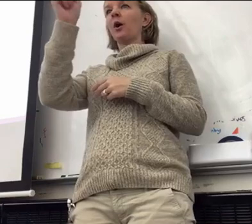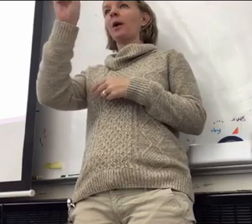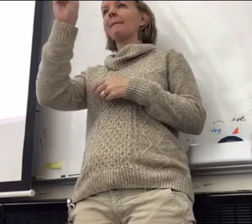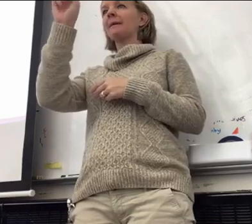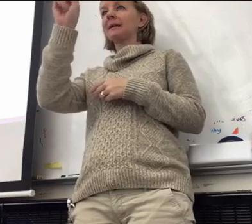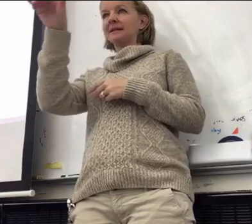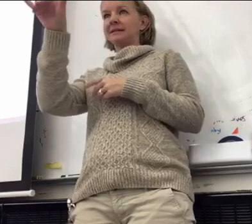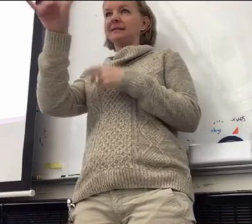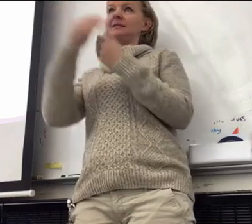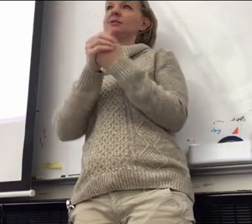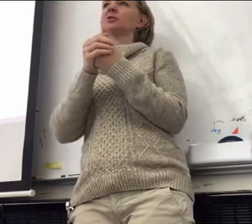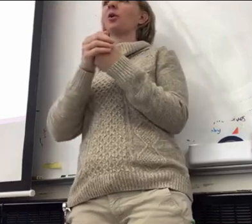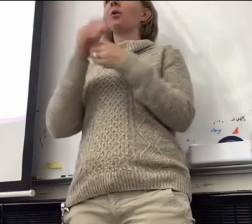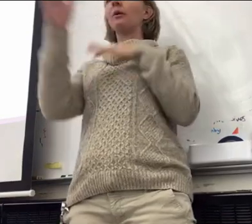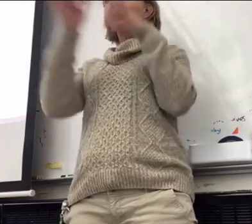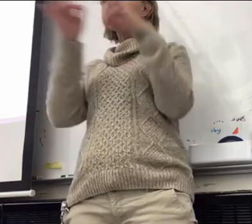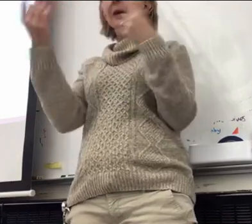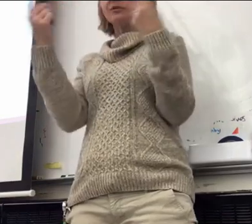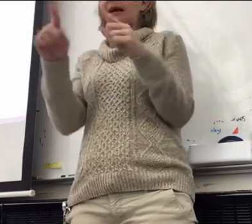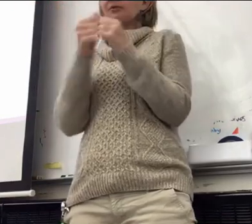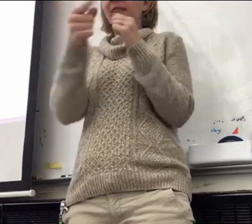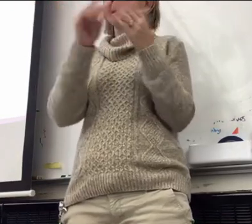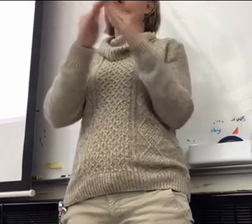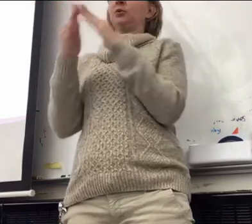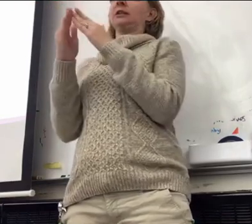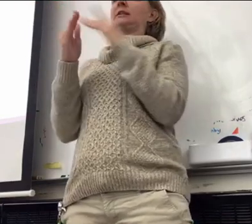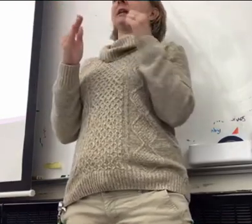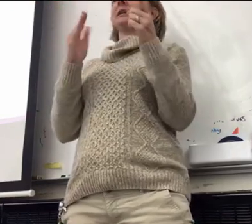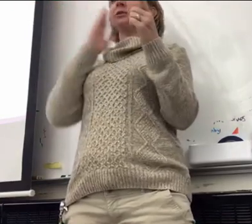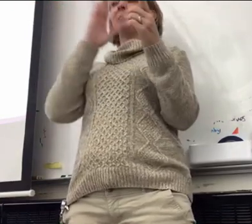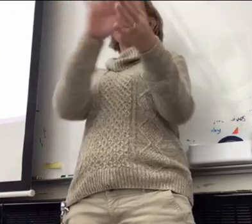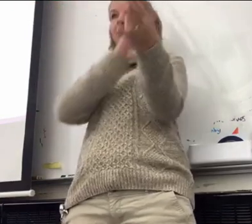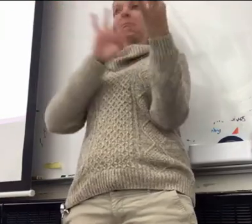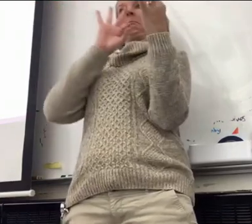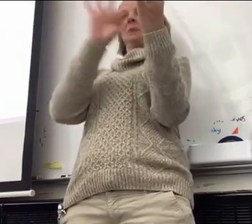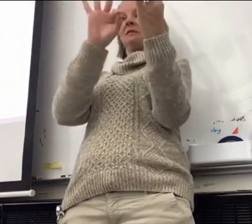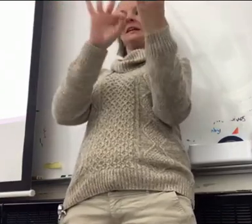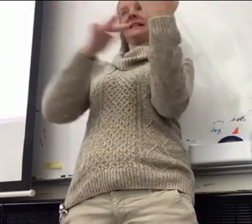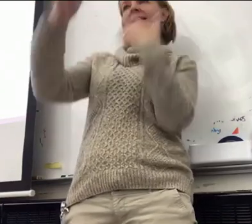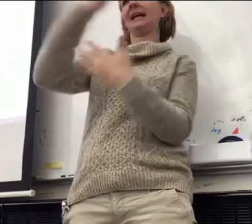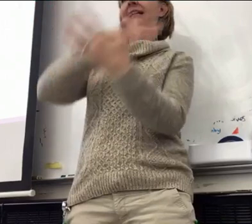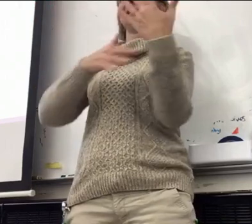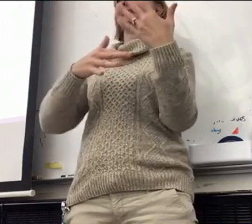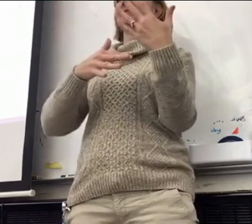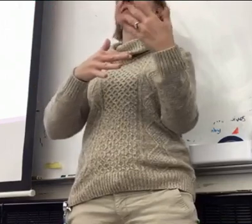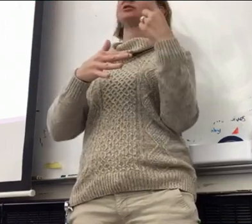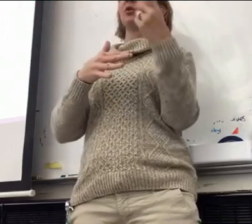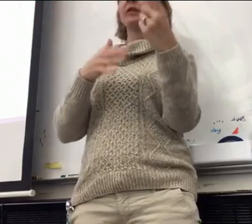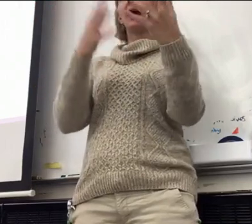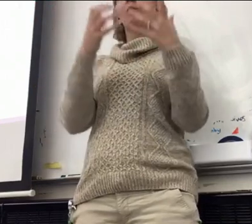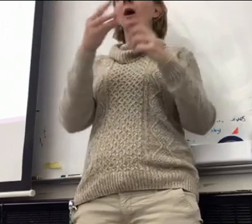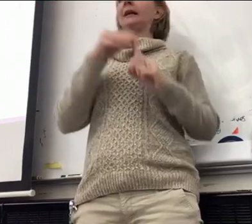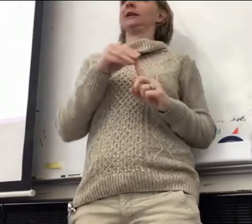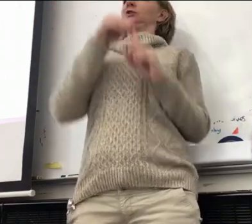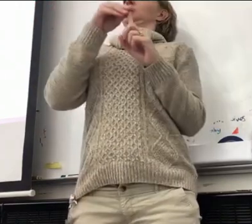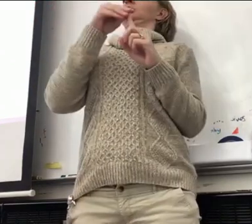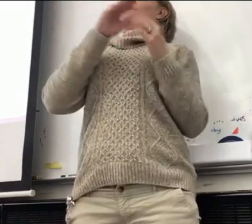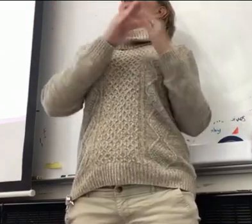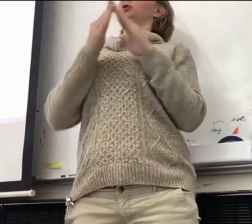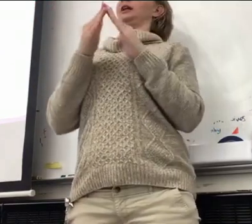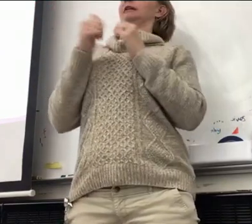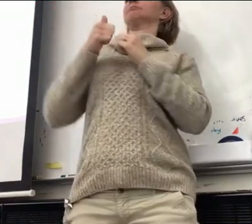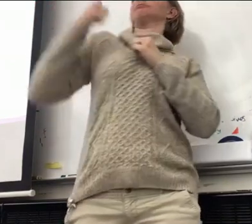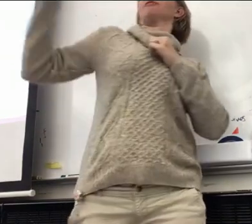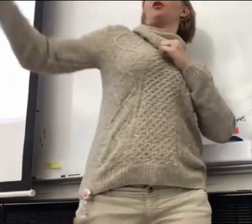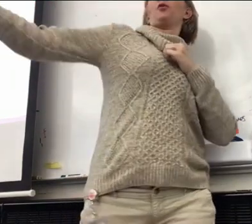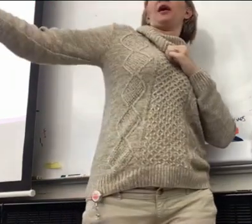what's going to happen with these utopian communities. These are going to be perfect societies. They want basically an exclusive community far away